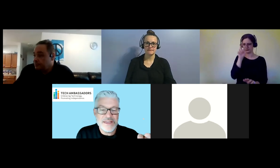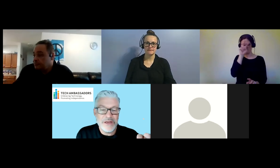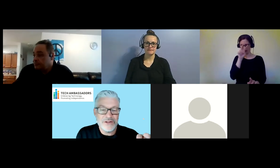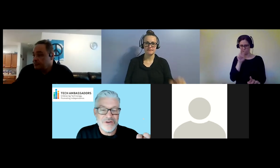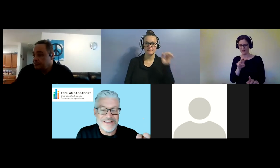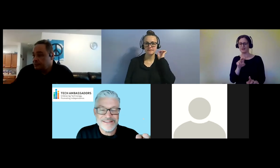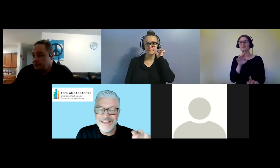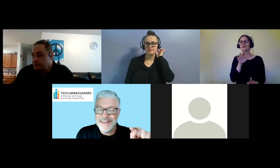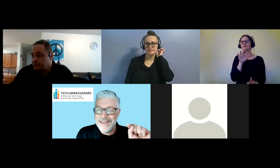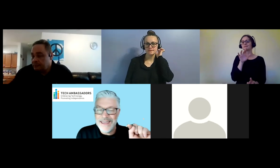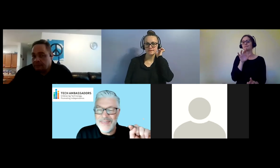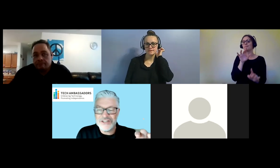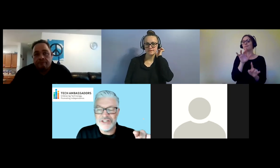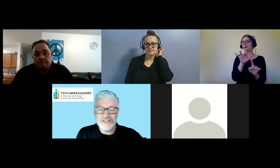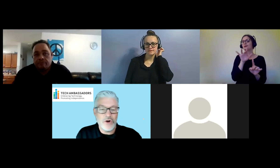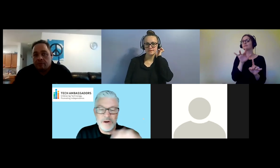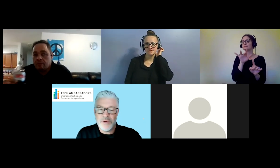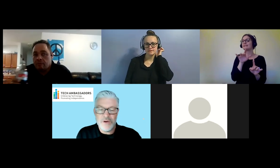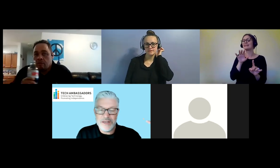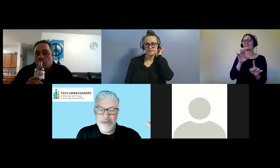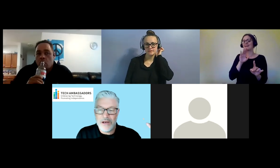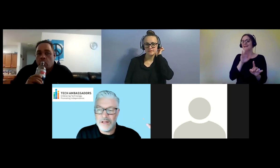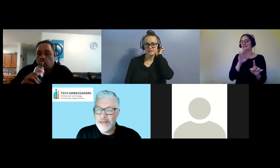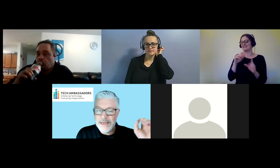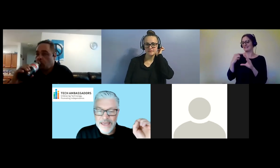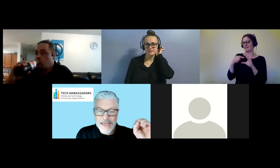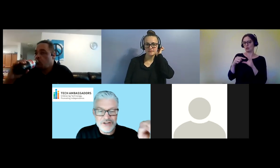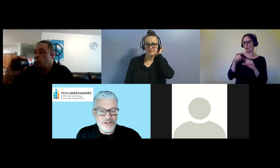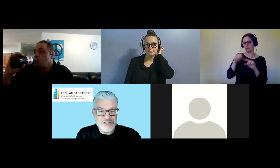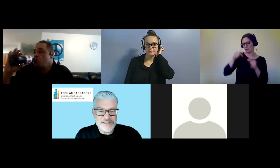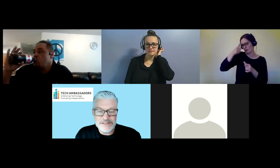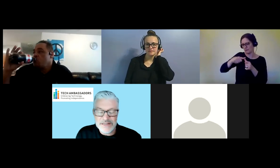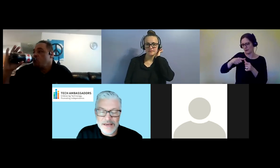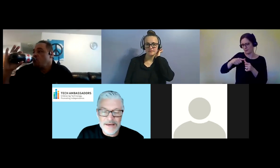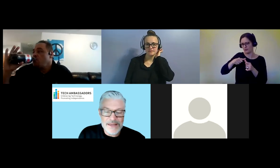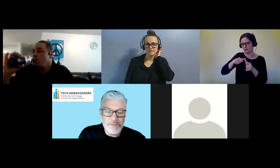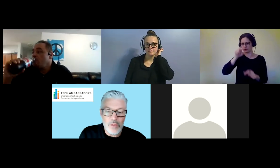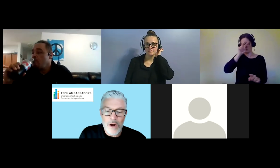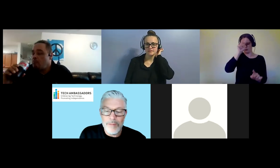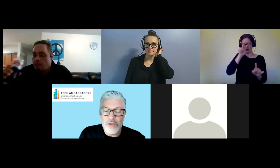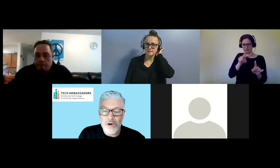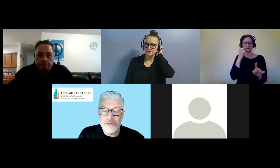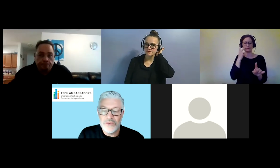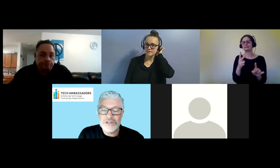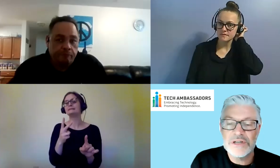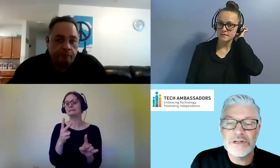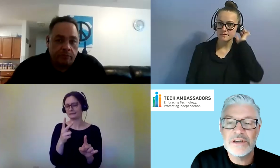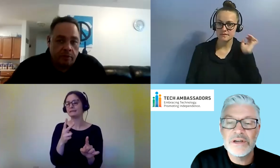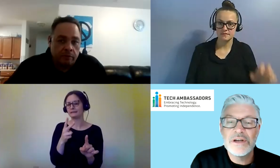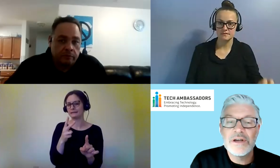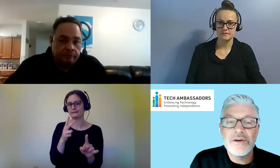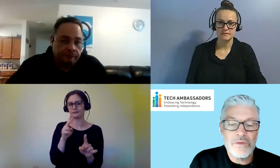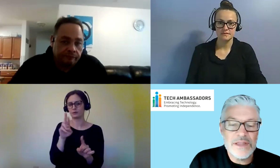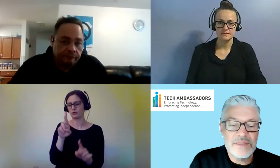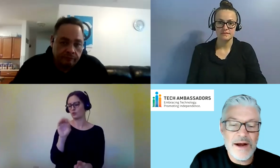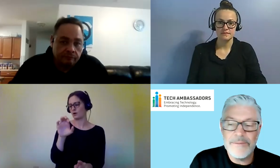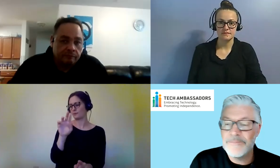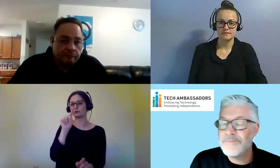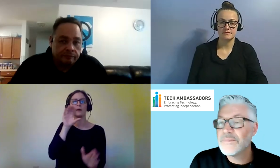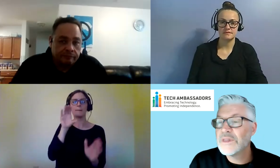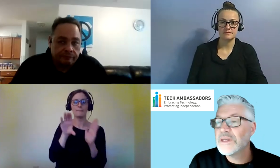remember the email address. And that should just open up your email, and you can just email Robert or others